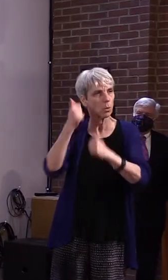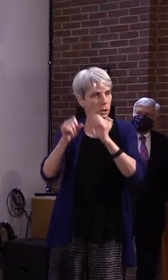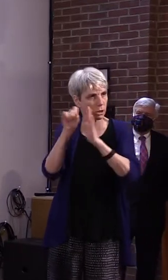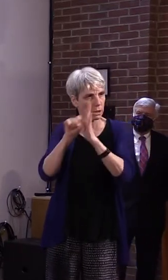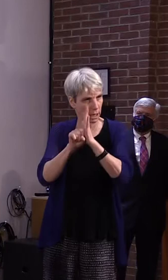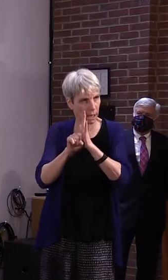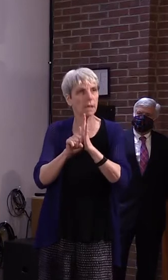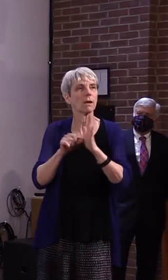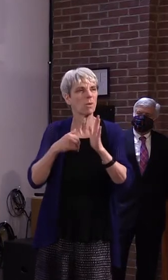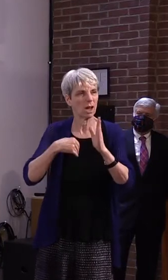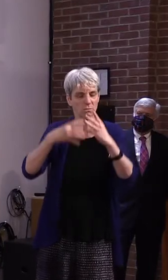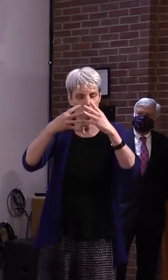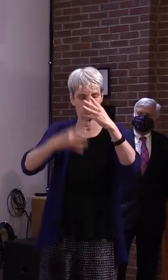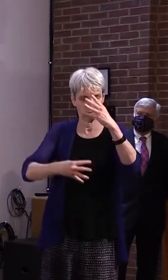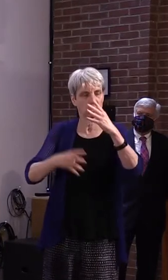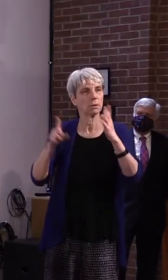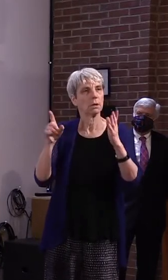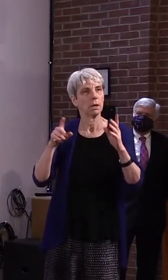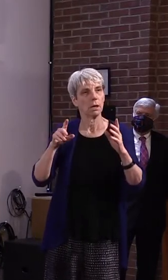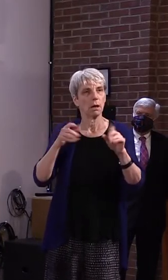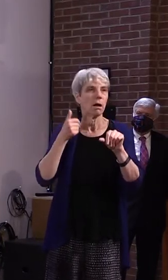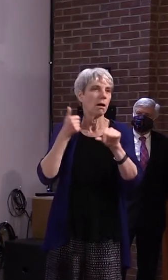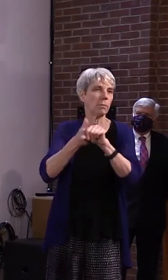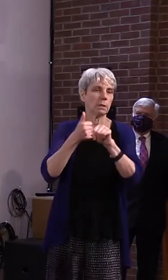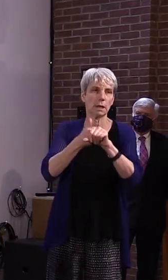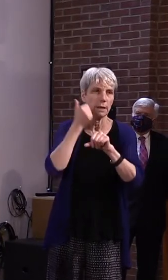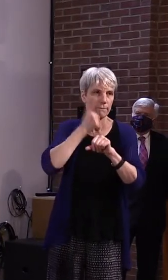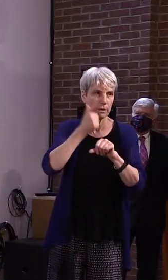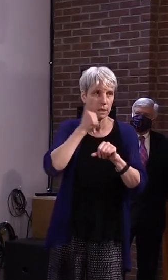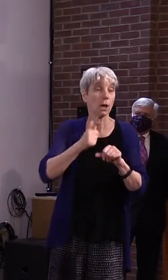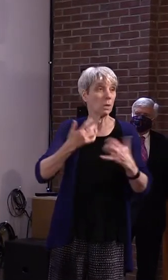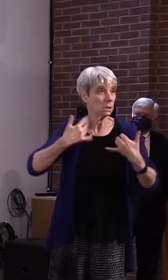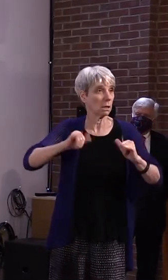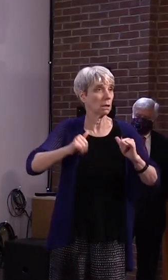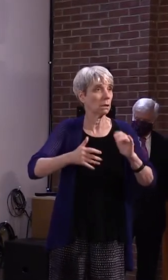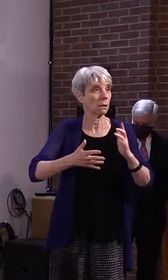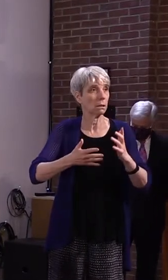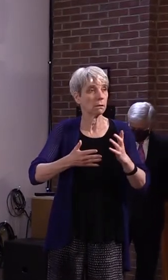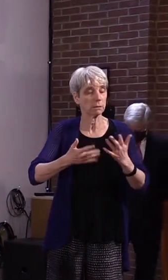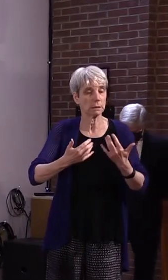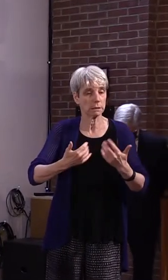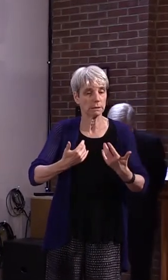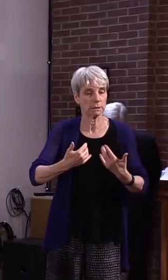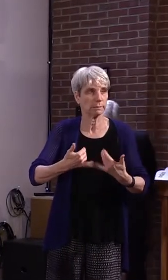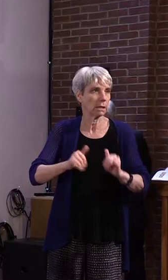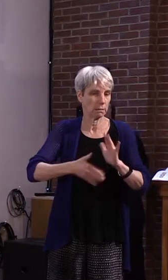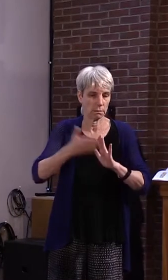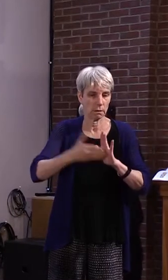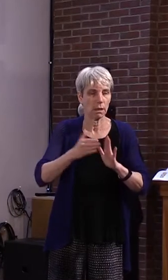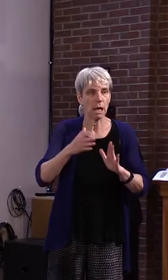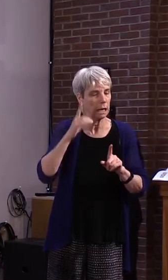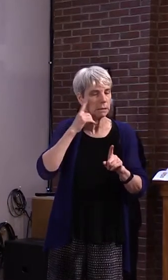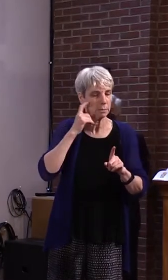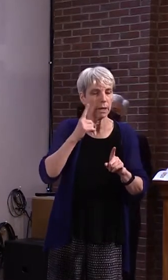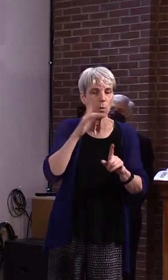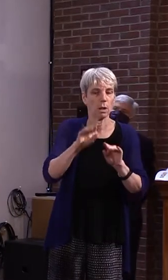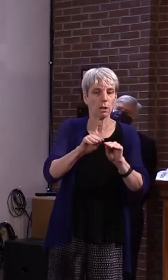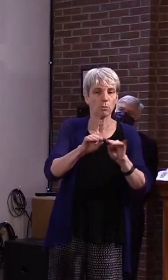The and this isn't over by any means. You know, we anticipate there may be several more cases yet,